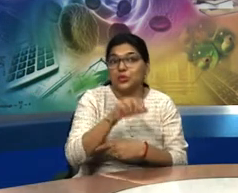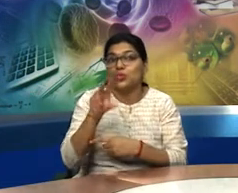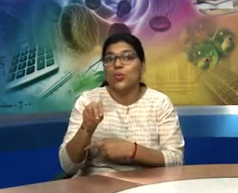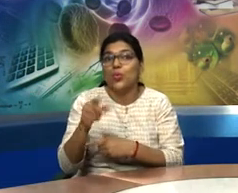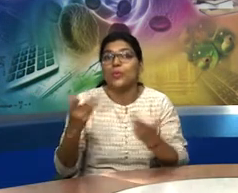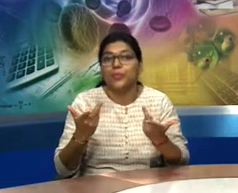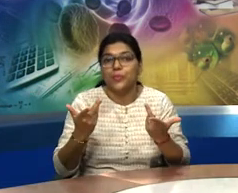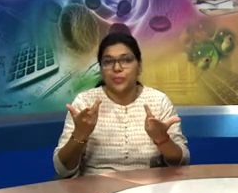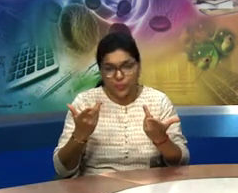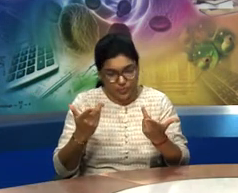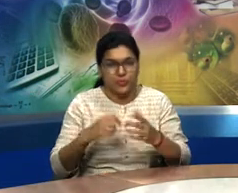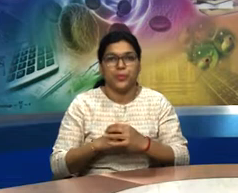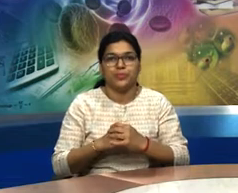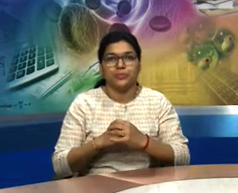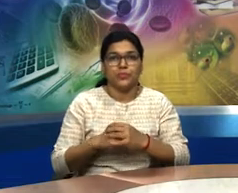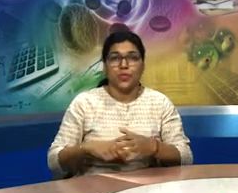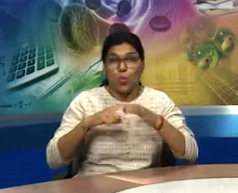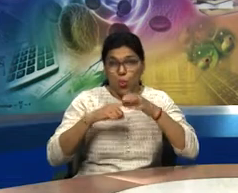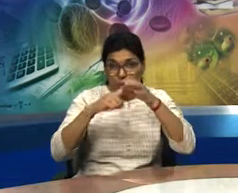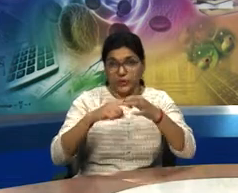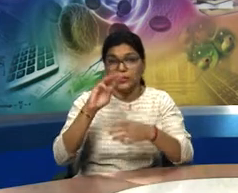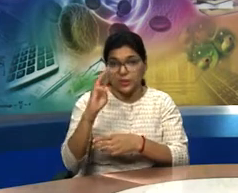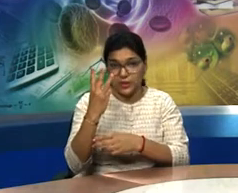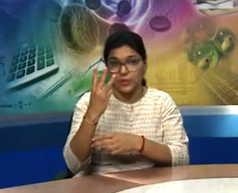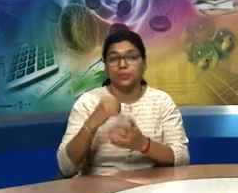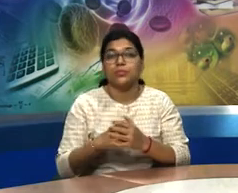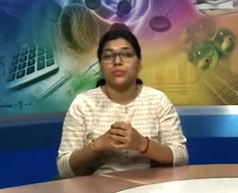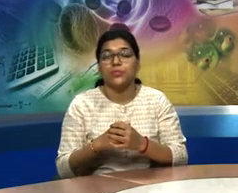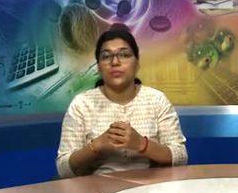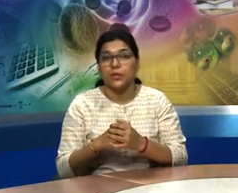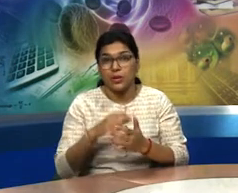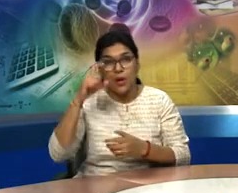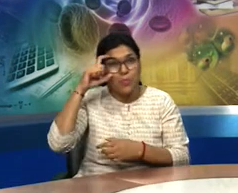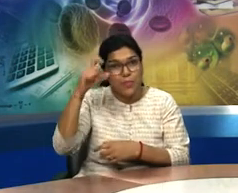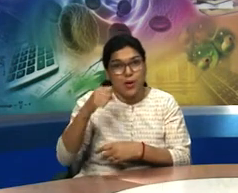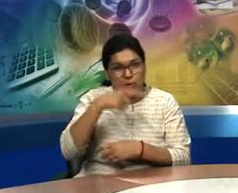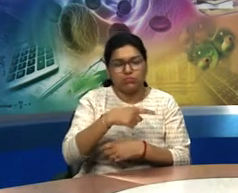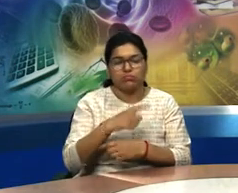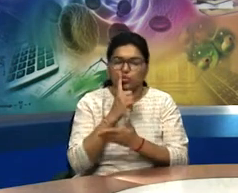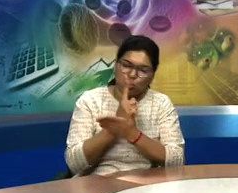He is asking, what does he reveal about himself